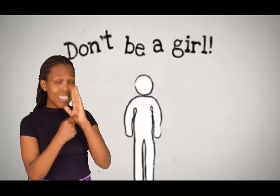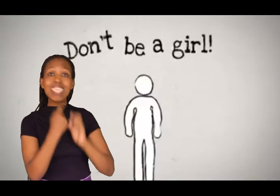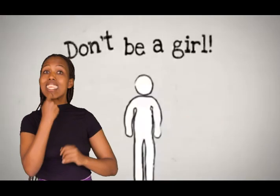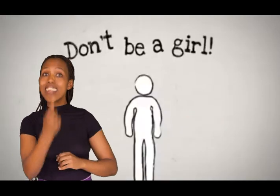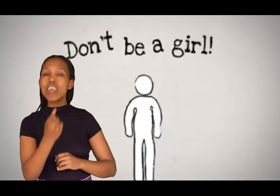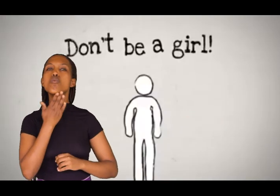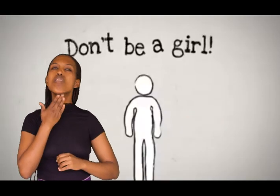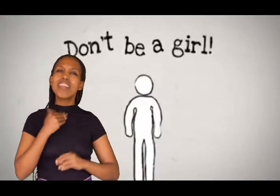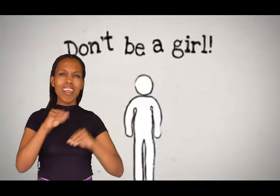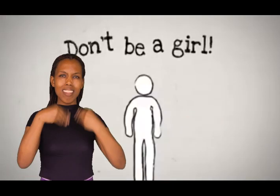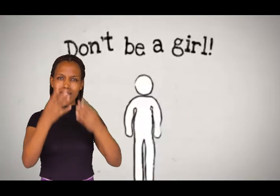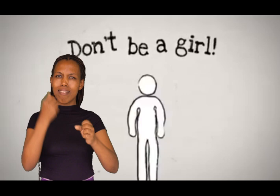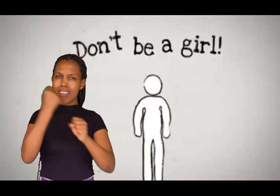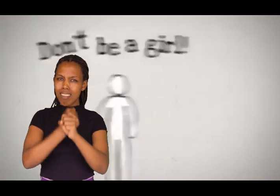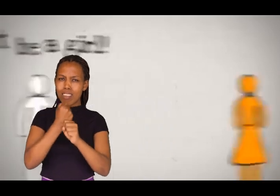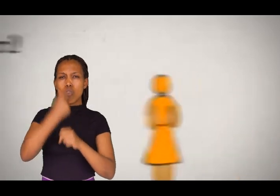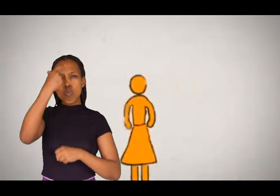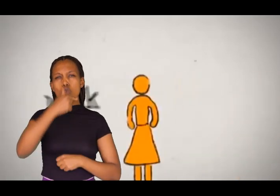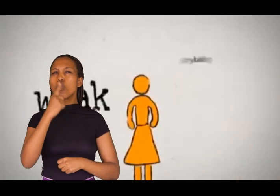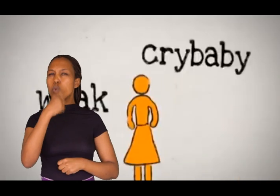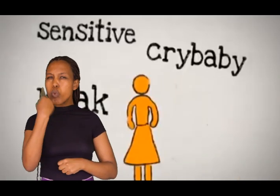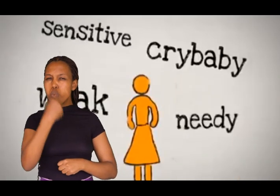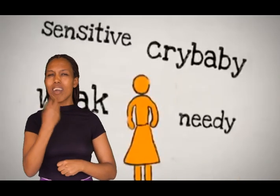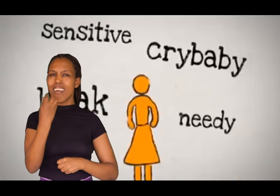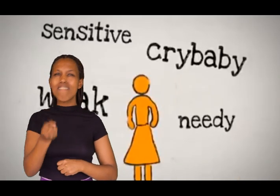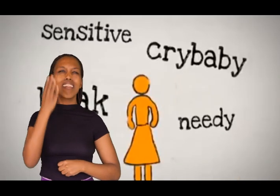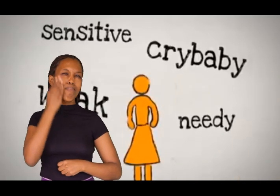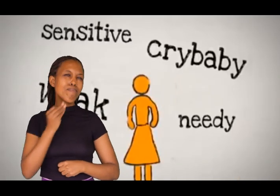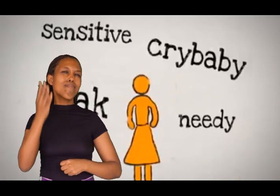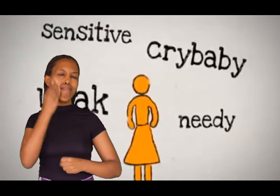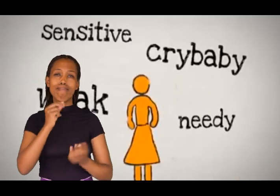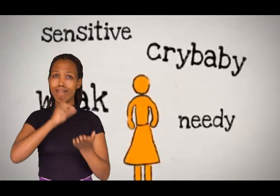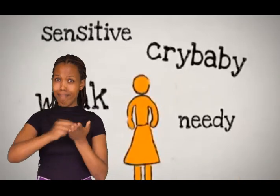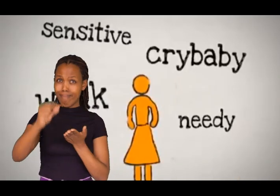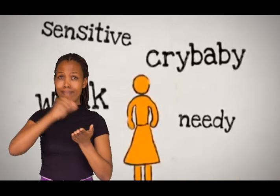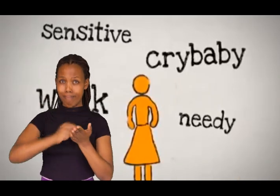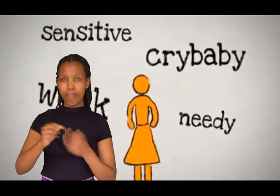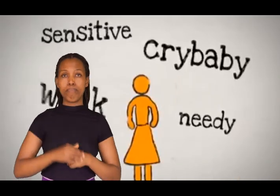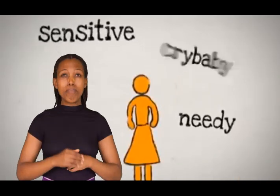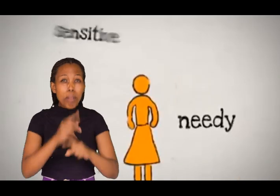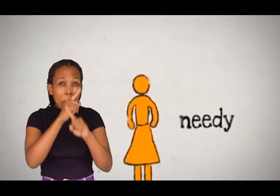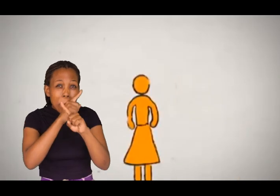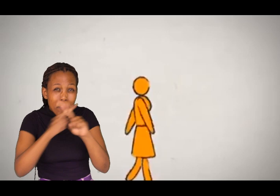on condition that the candidate must have served in all different news desks before.